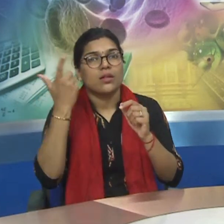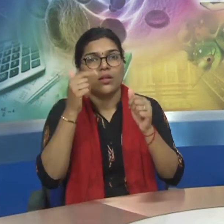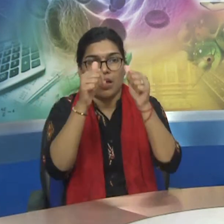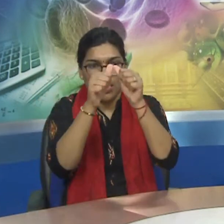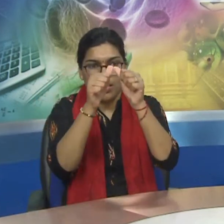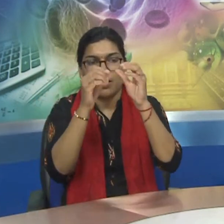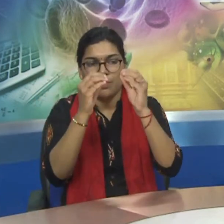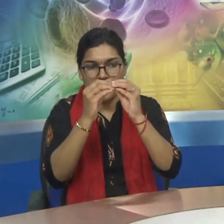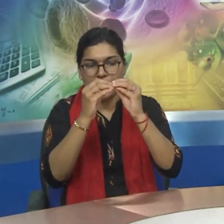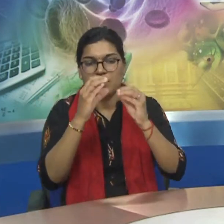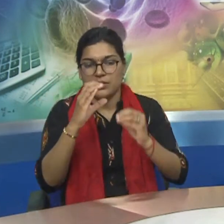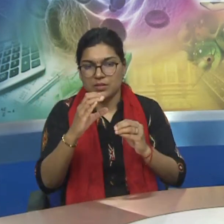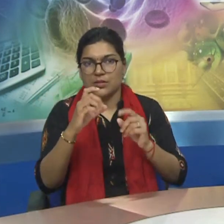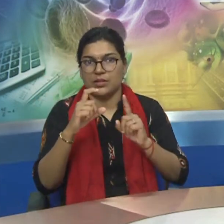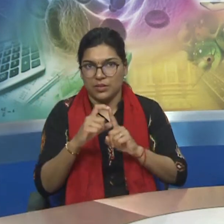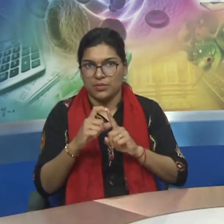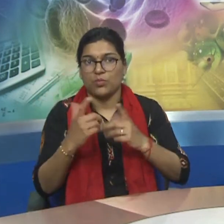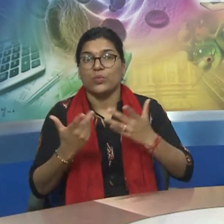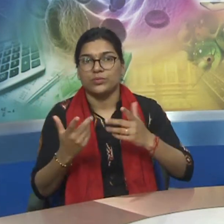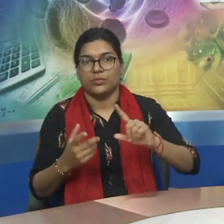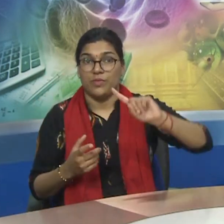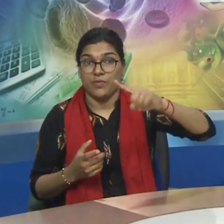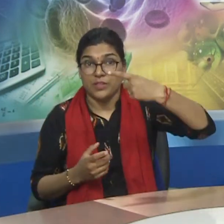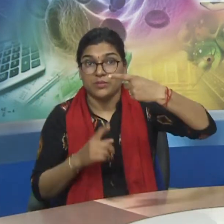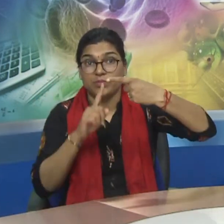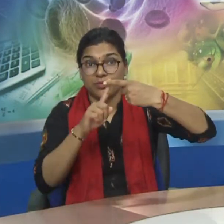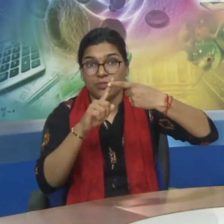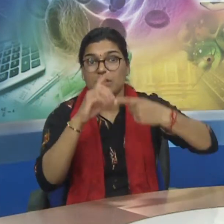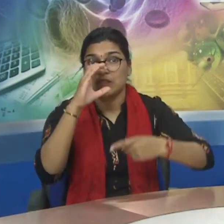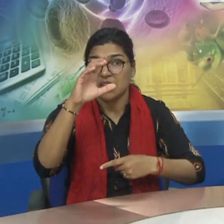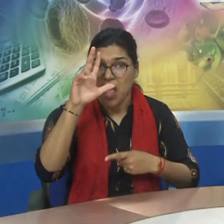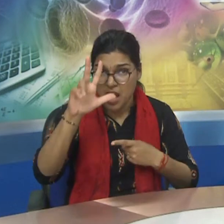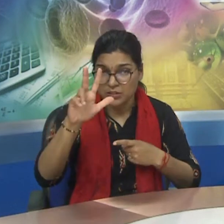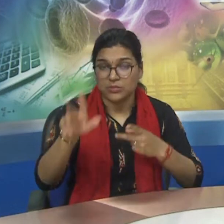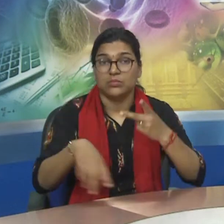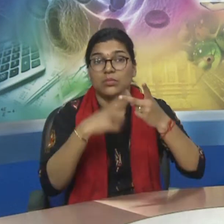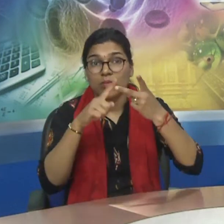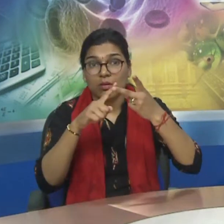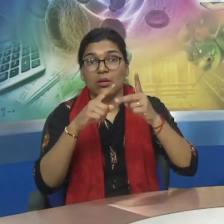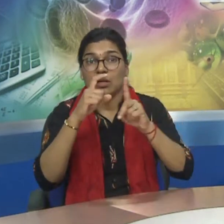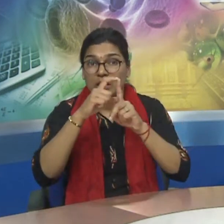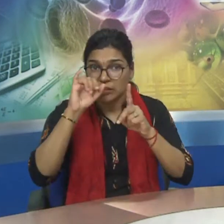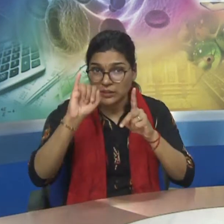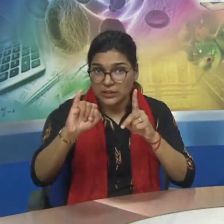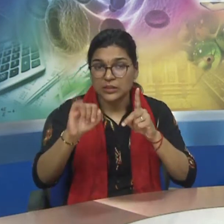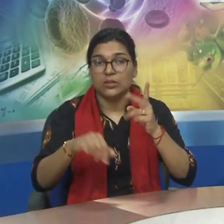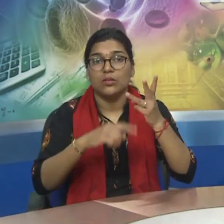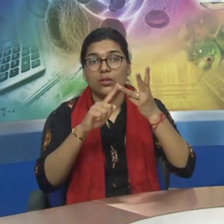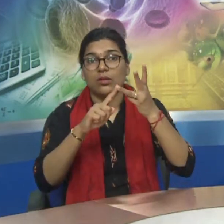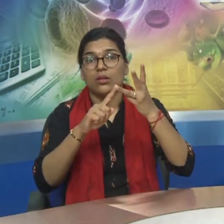is, you have to choose the correct option out of A, B, C and D. Option A, C8, option